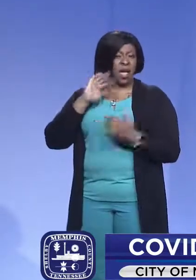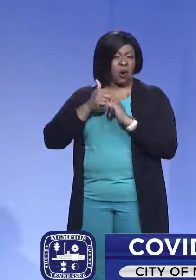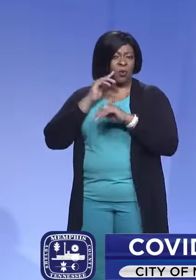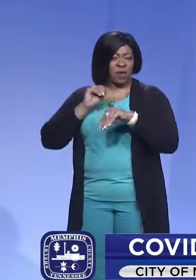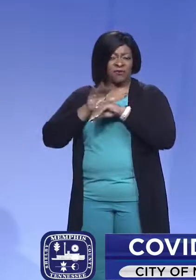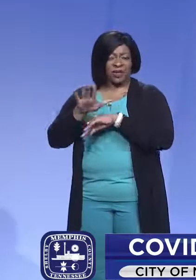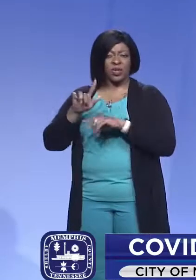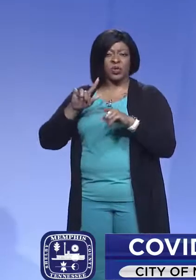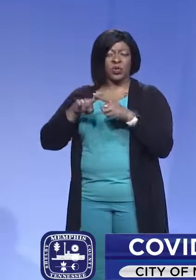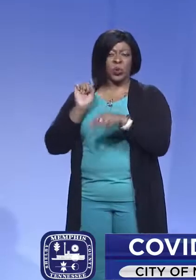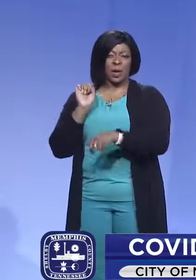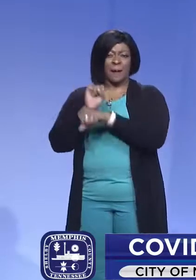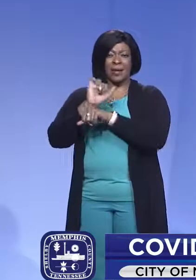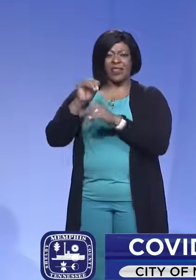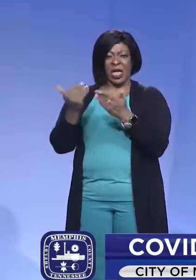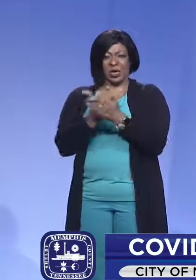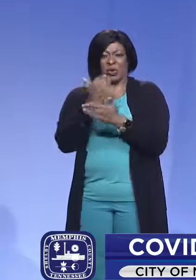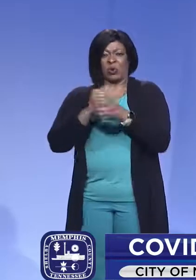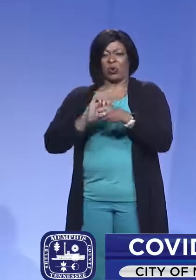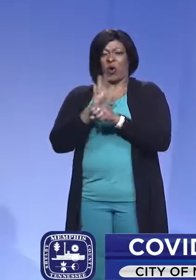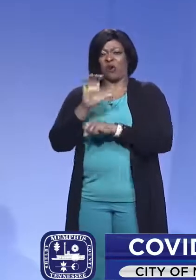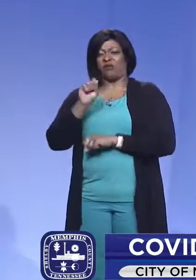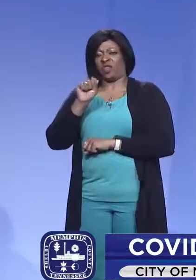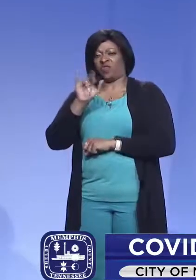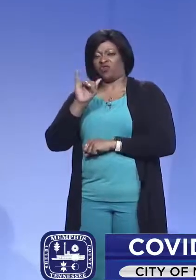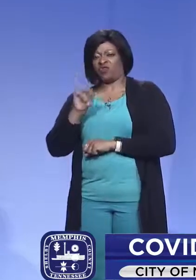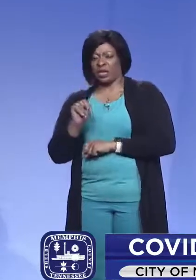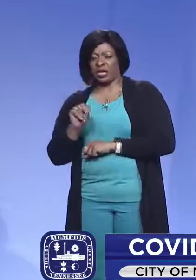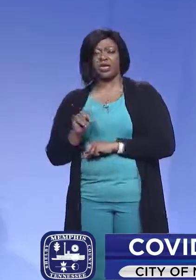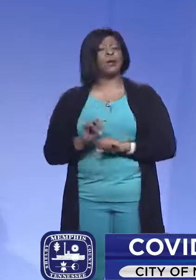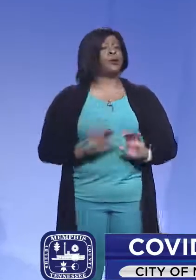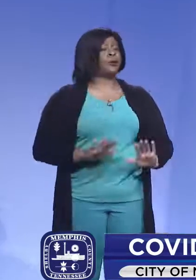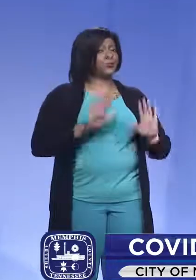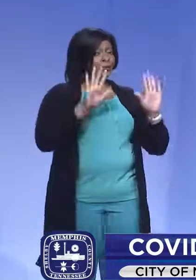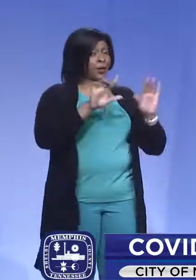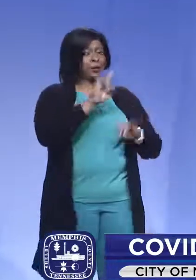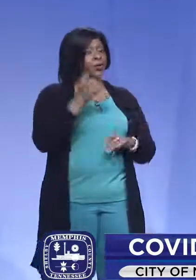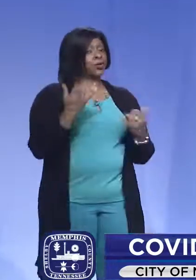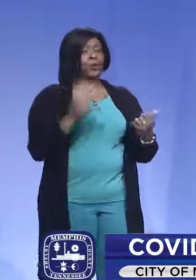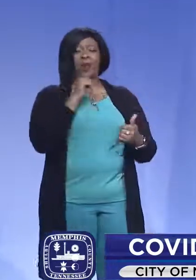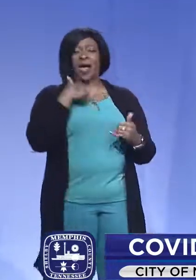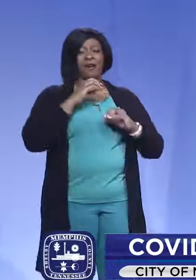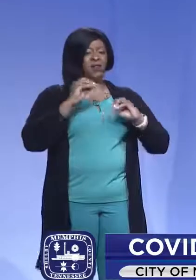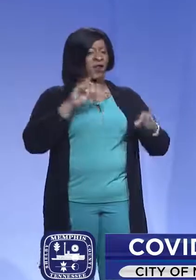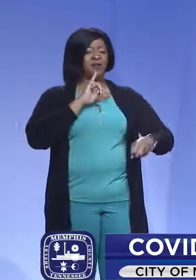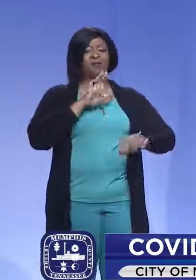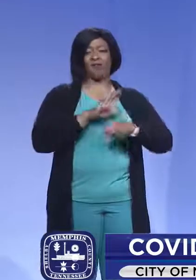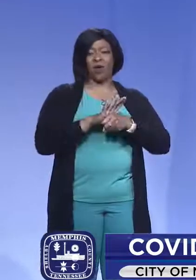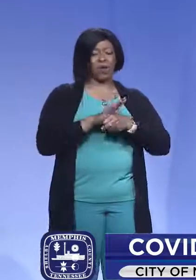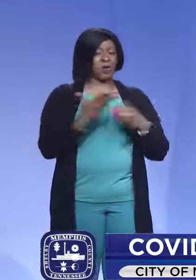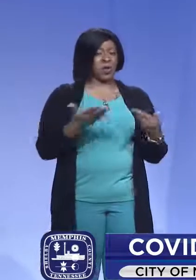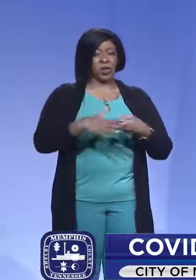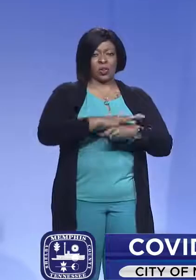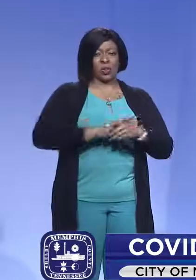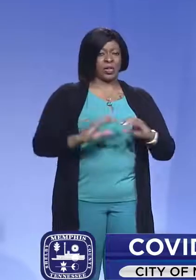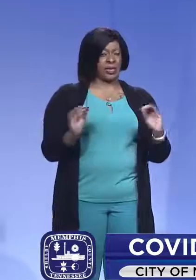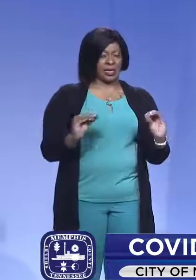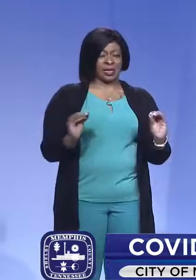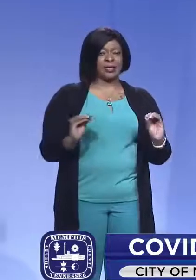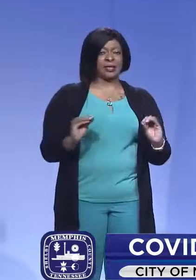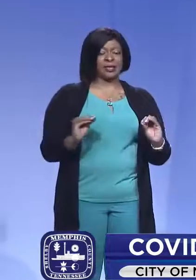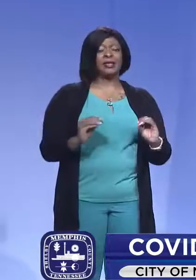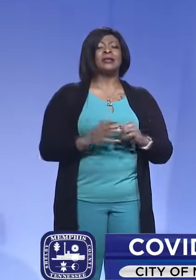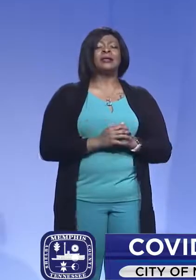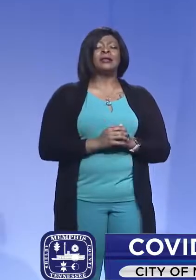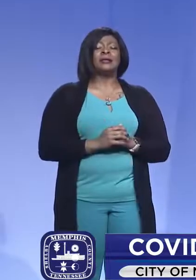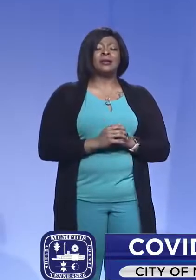efforts to combat the pandemic? So that's a great question. At the current time, we don't have any confirmed cases locally. However,